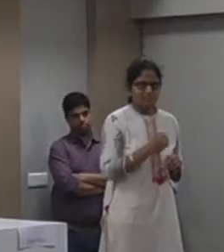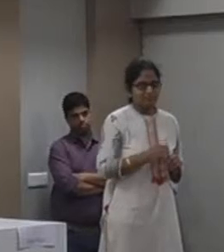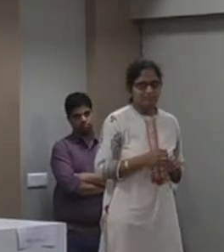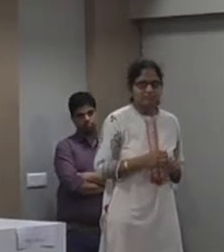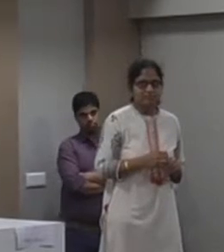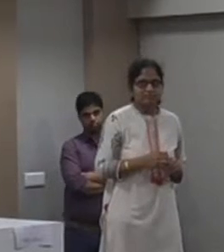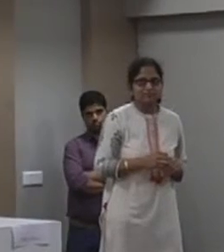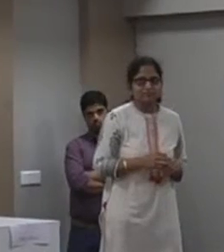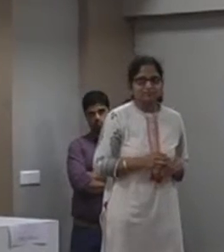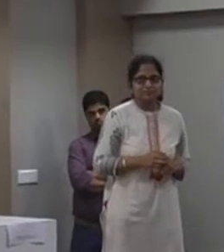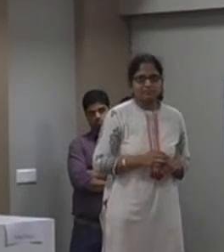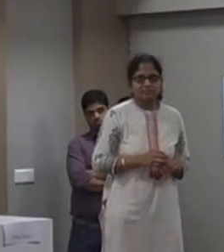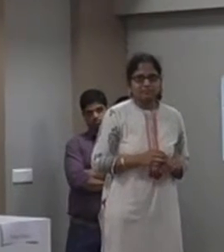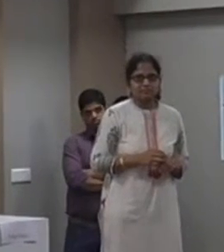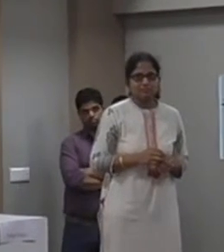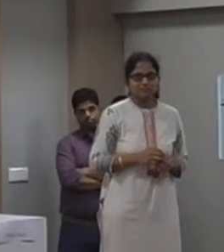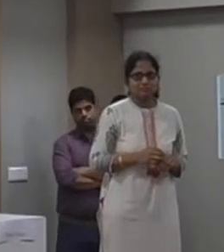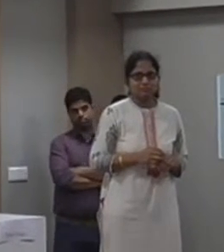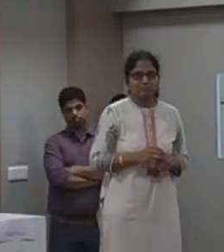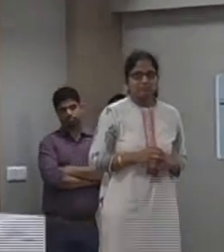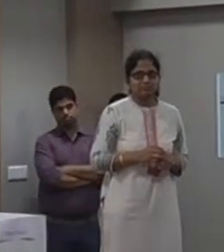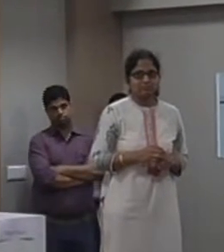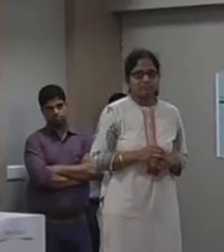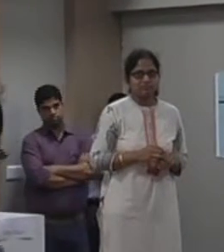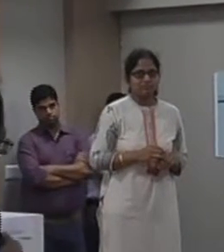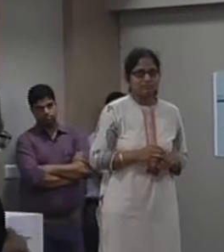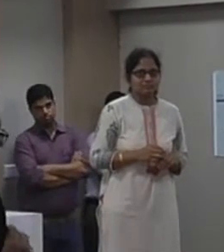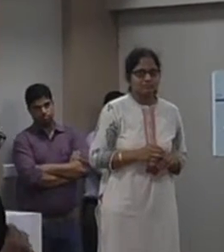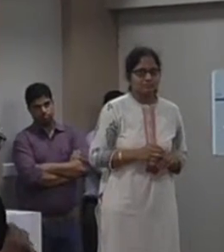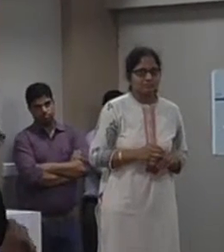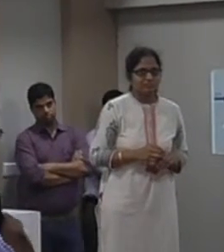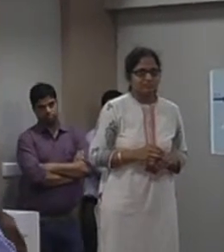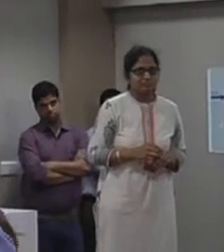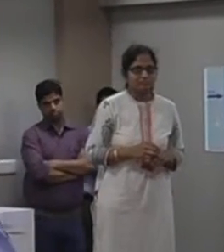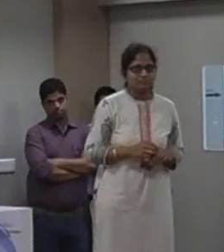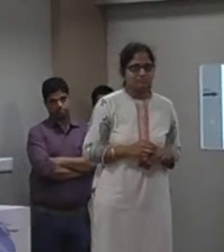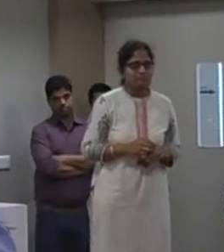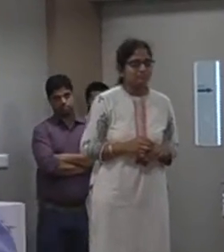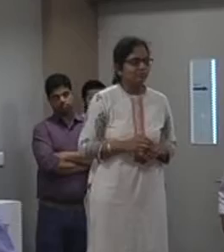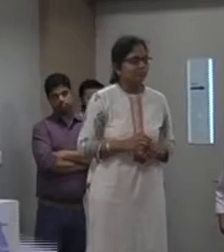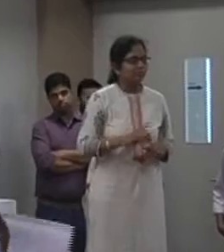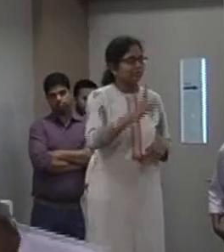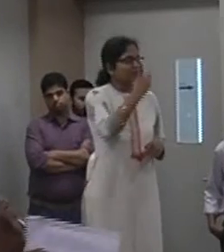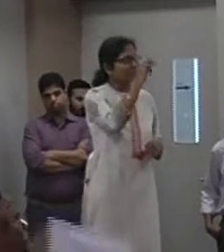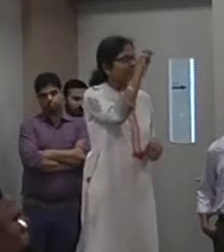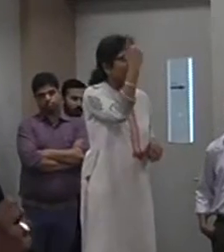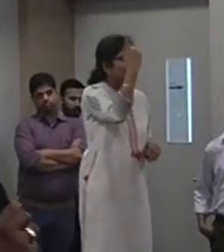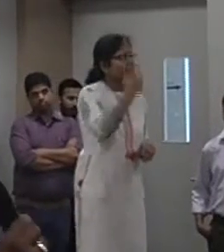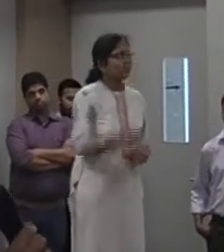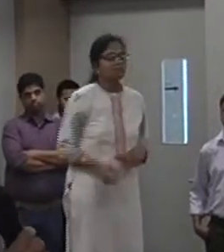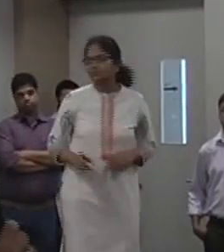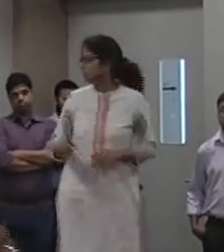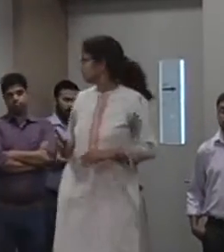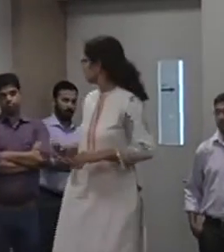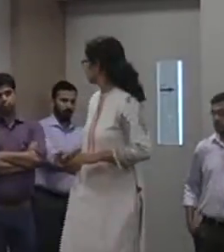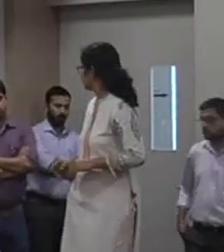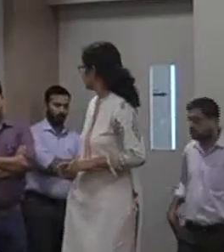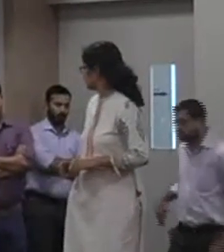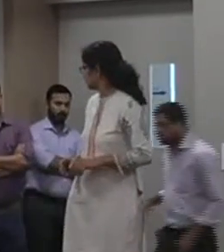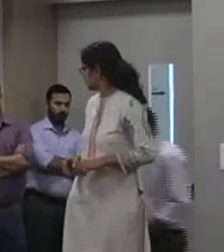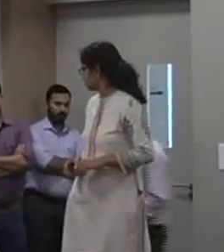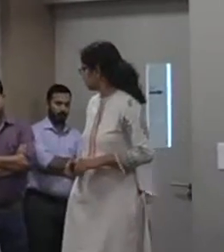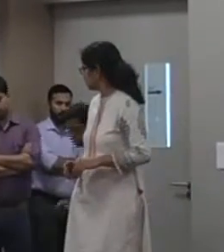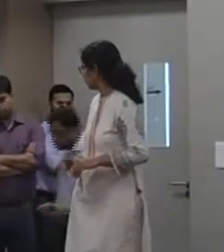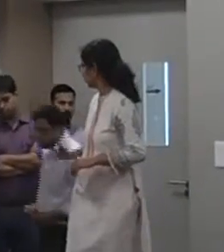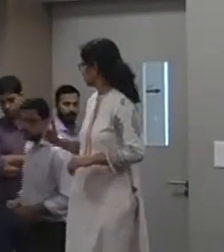Yeah, fine. The first thing what I'll be doing is when I'm going to the polling station, first I will meet